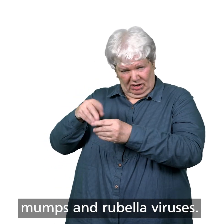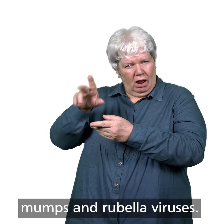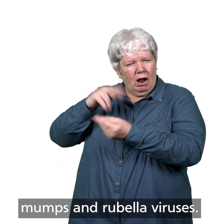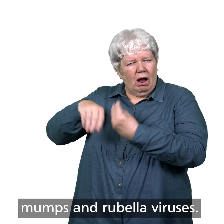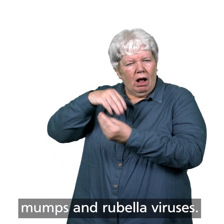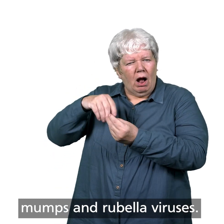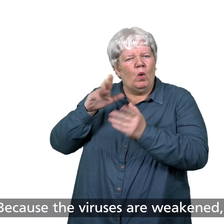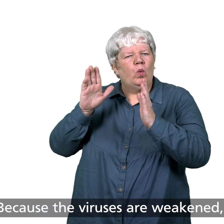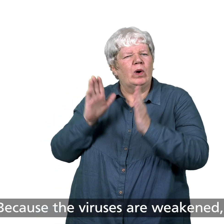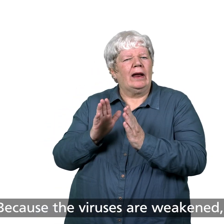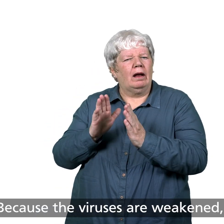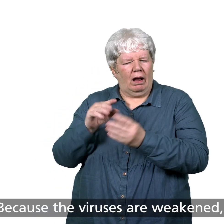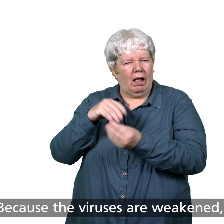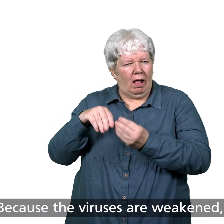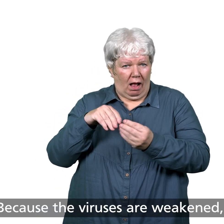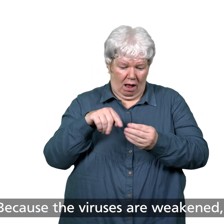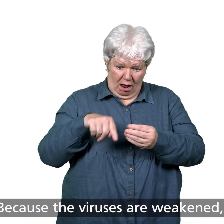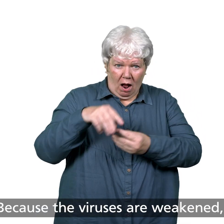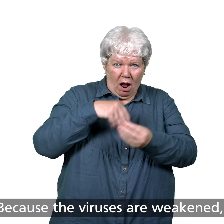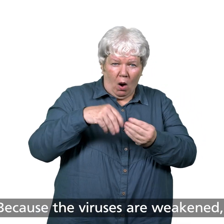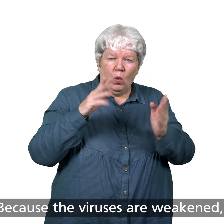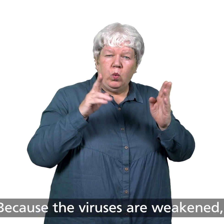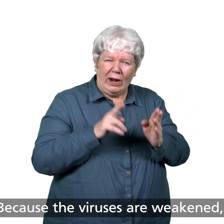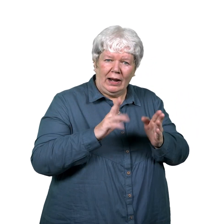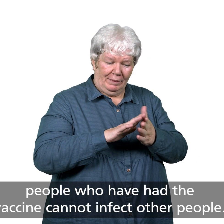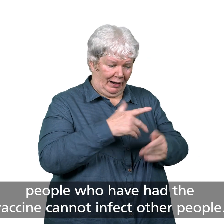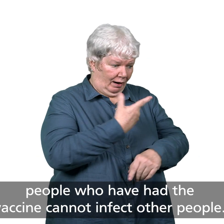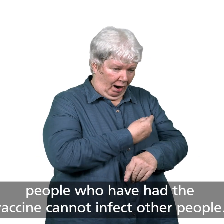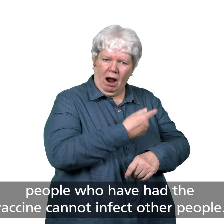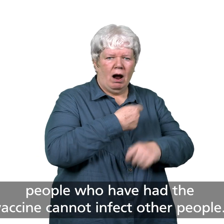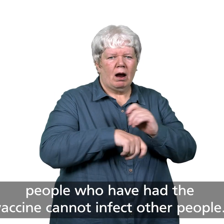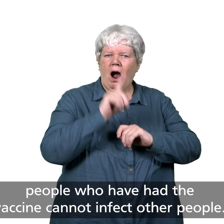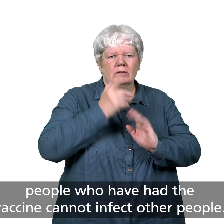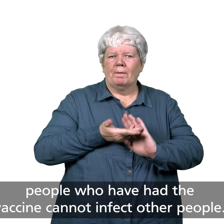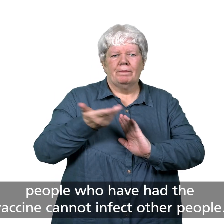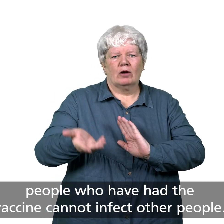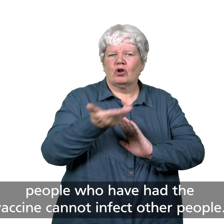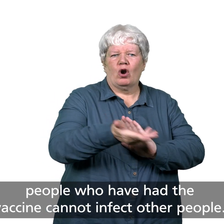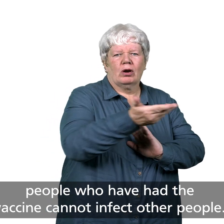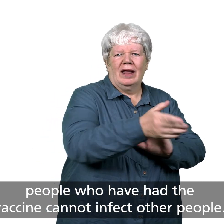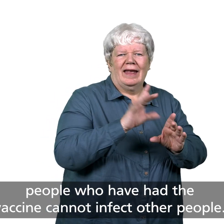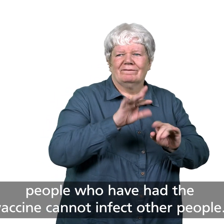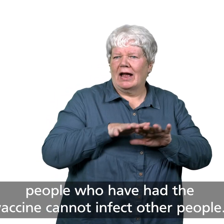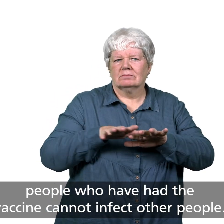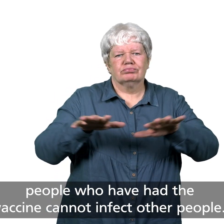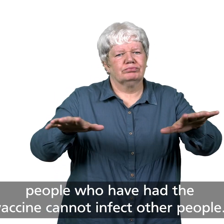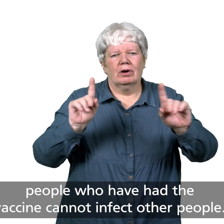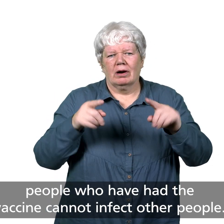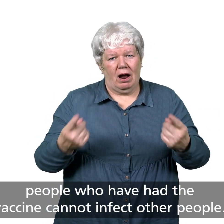viruses. Because the viruses are weakened, people who have had the vaccine cannot infect other